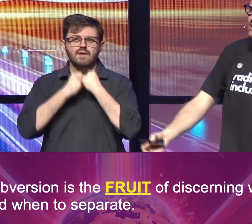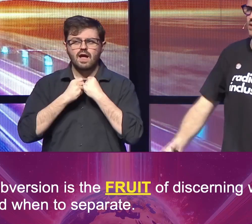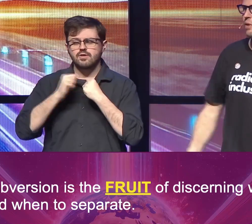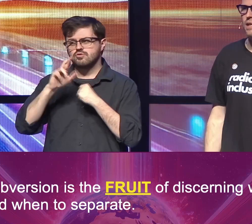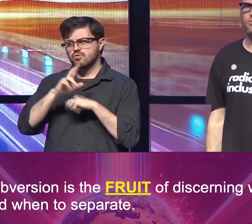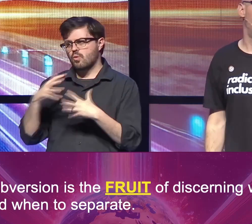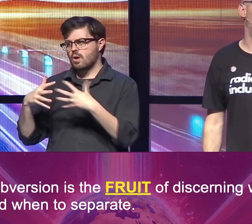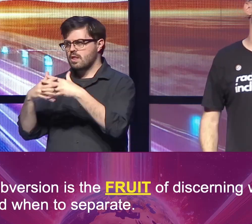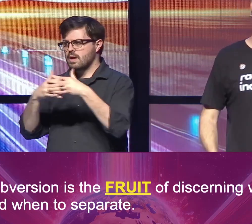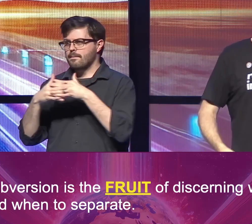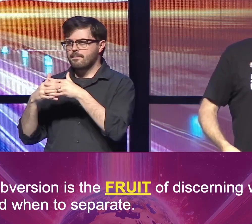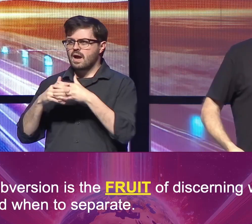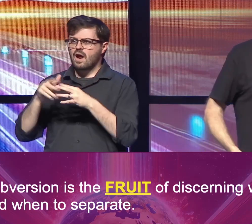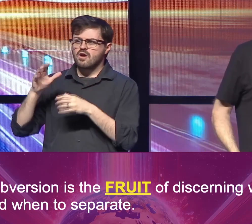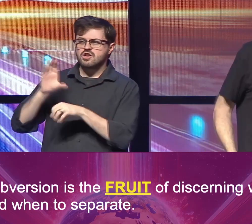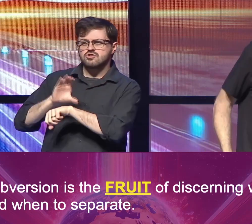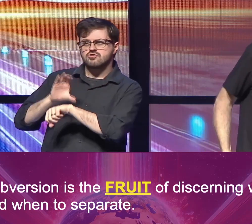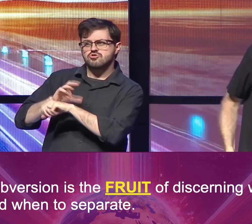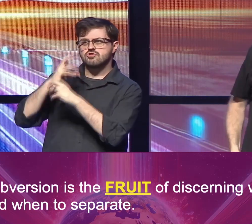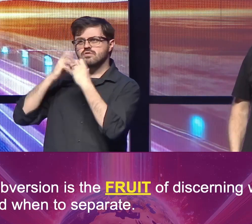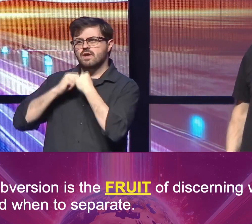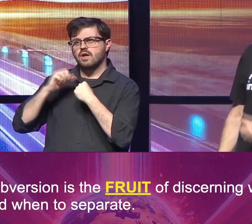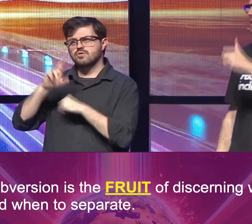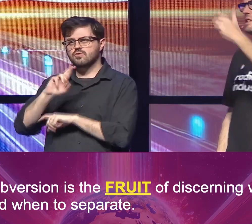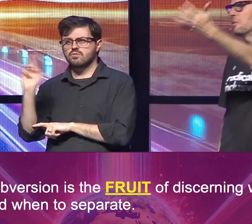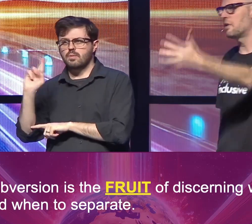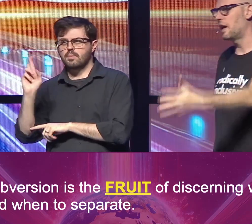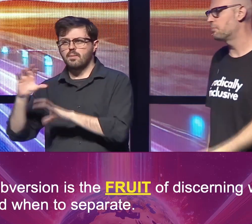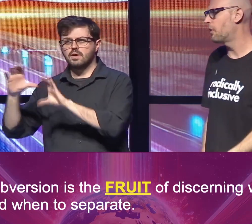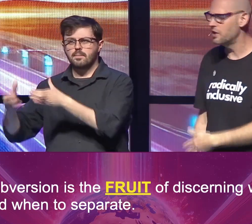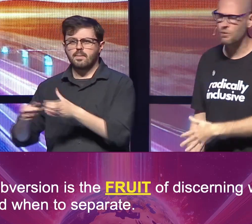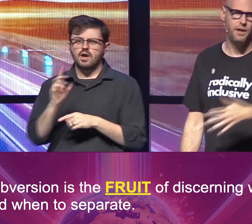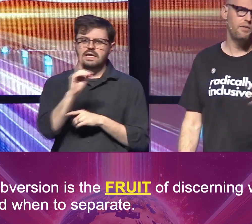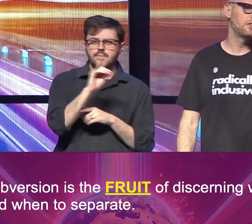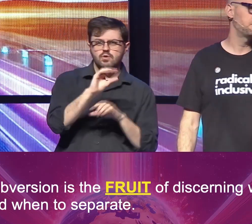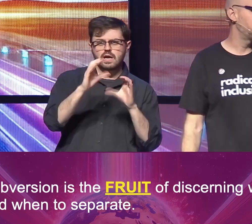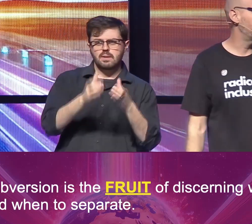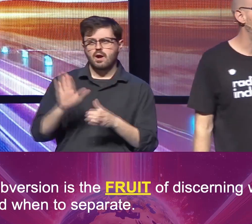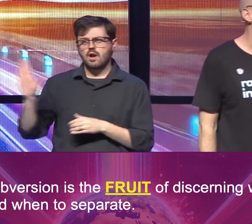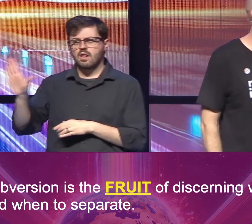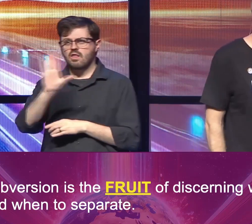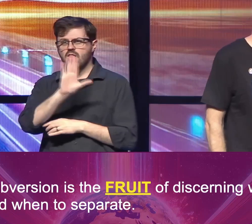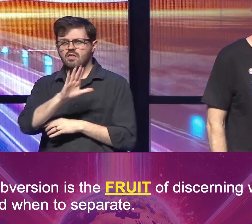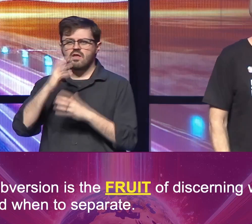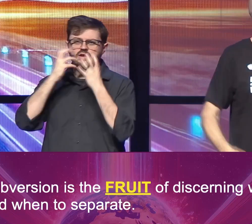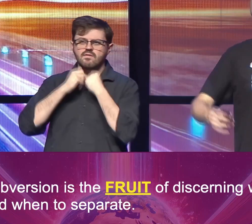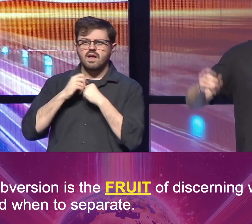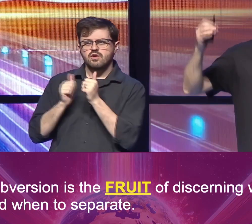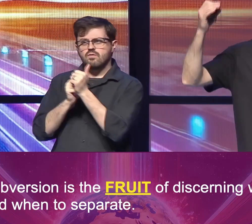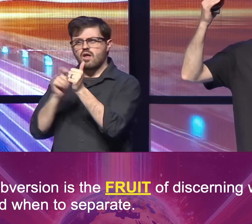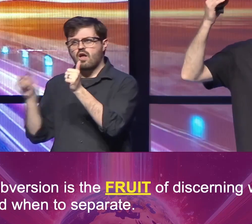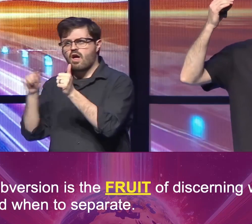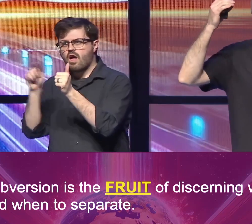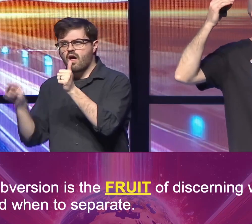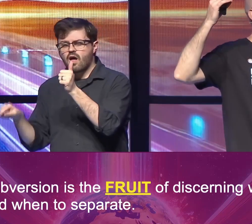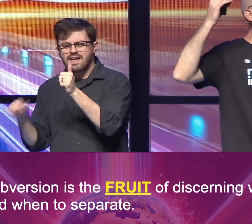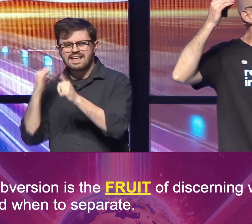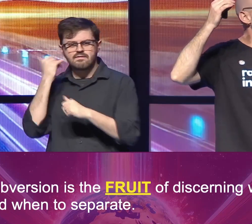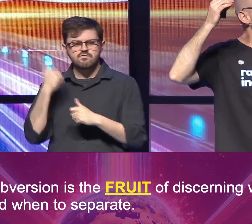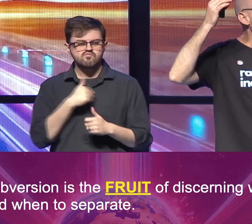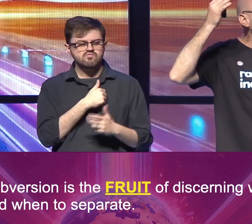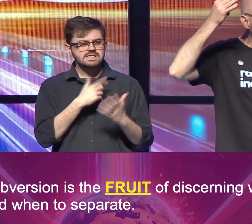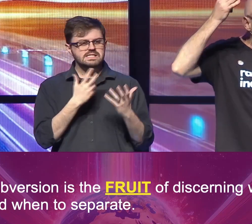church says is right and wrong, not the values of the Republican Party or the Democratic Party or whatever else political party there is, but when